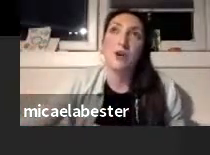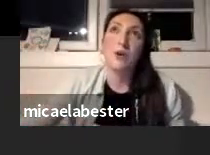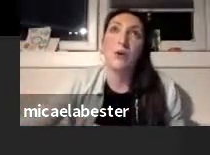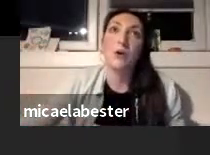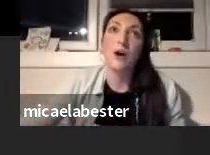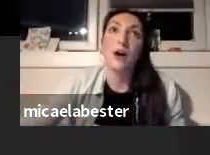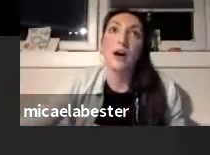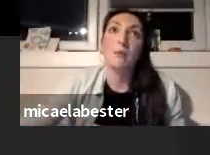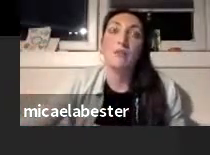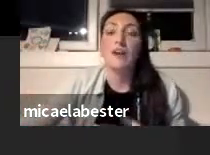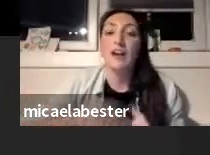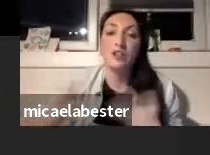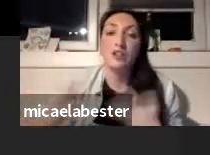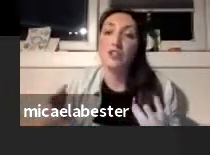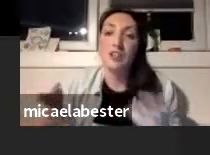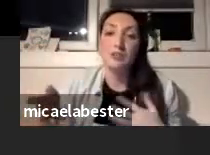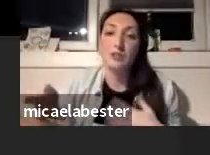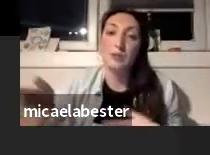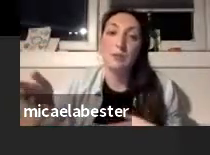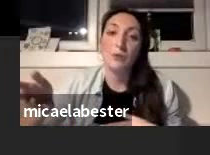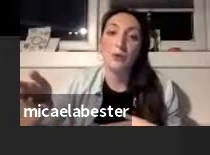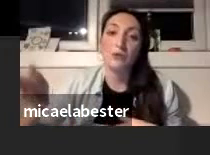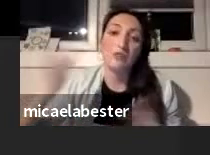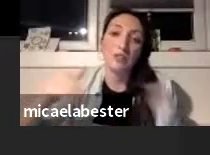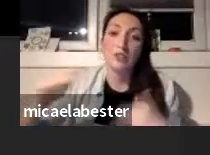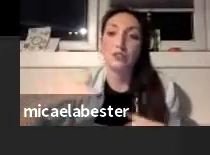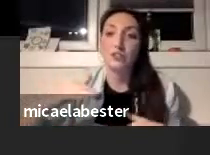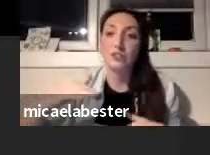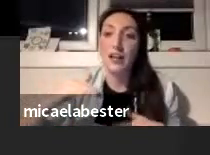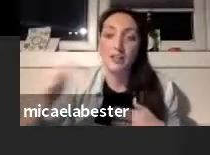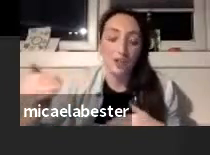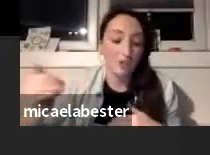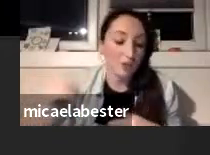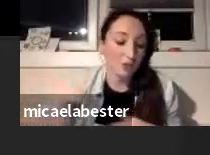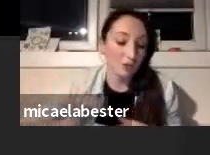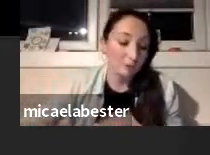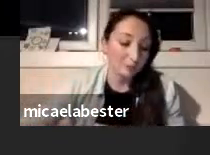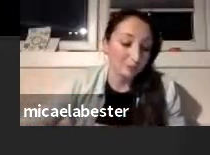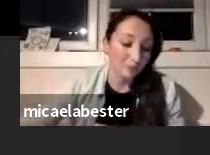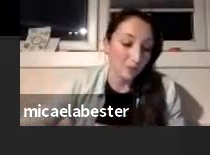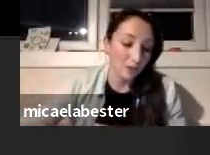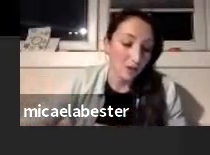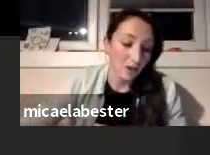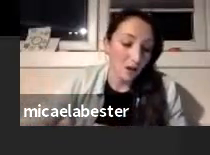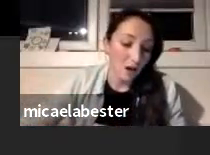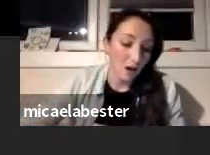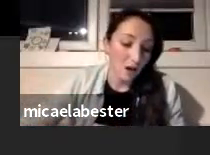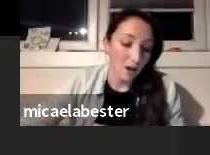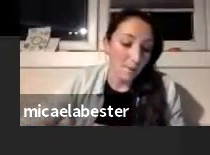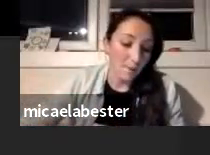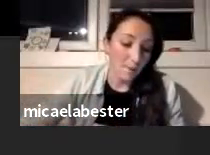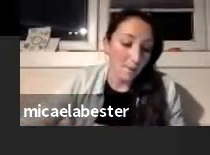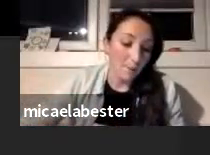language. So the variation just tends to be more regional and generational.